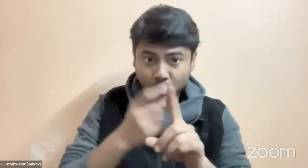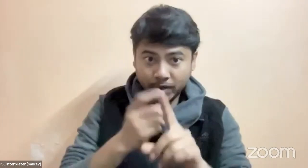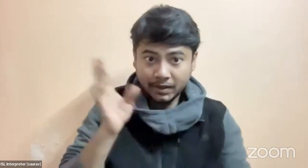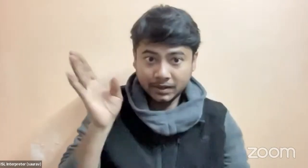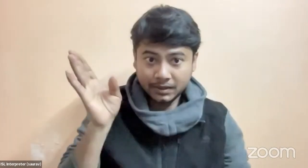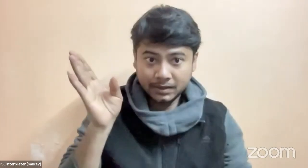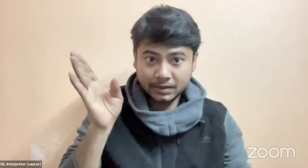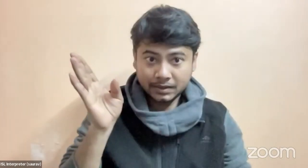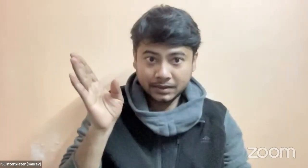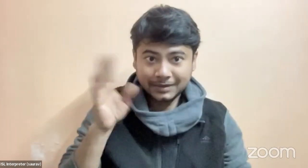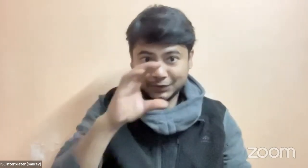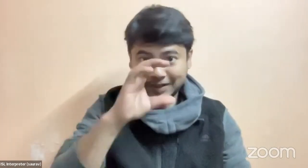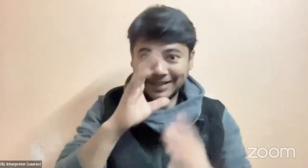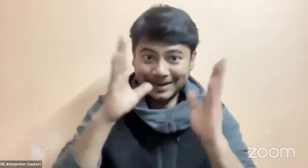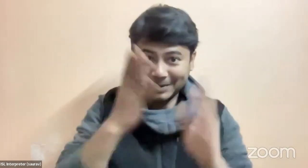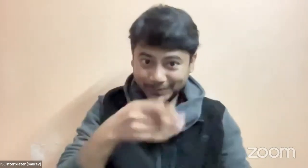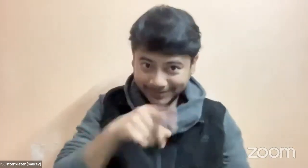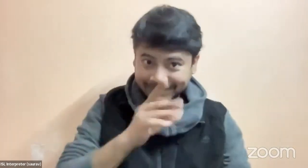UK.